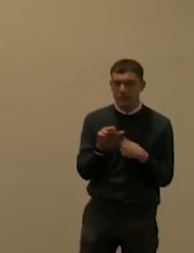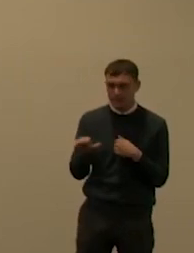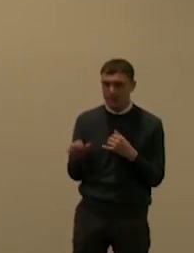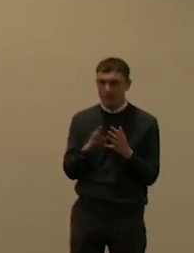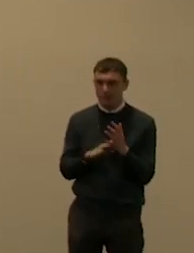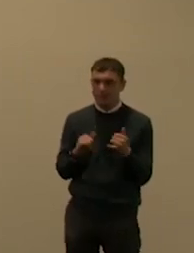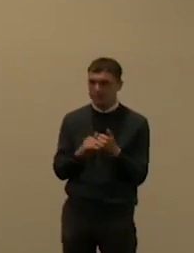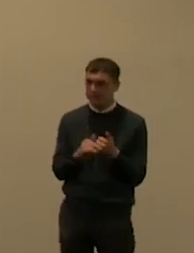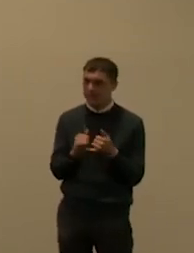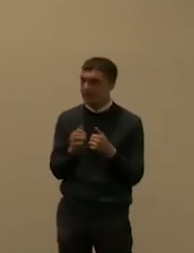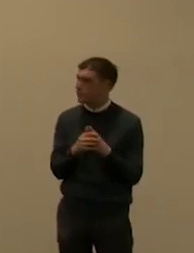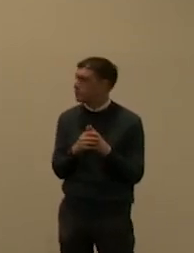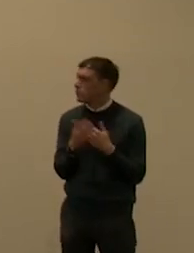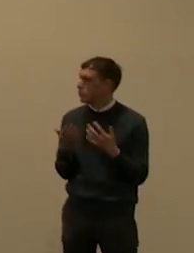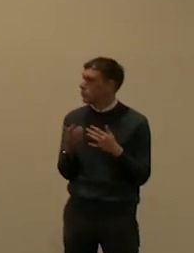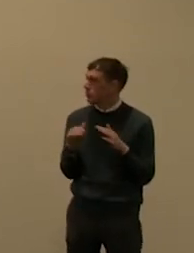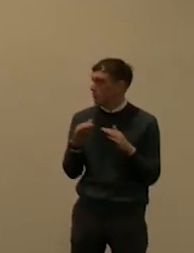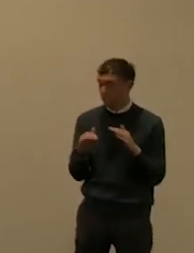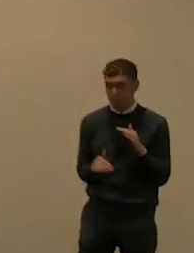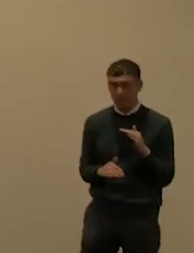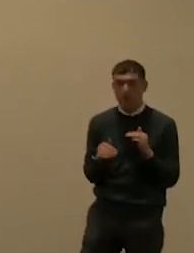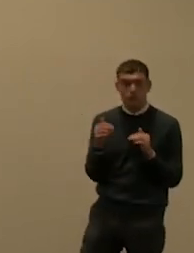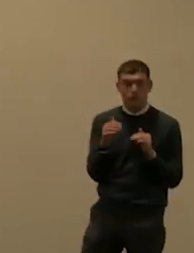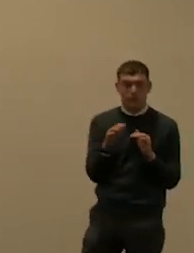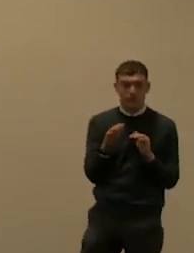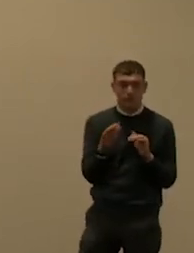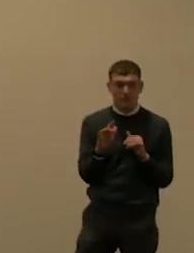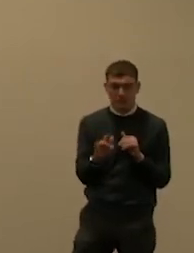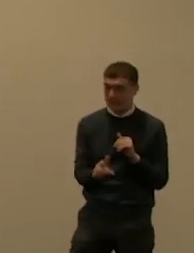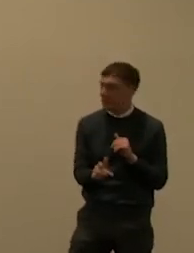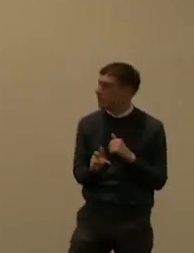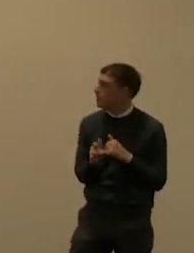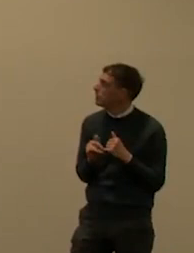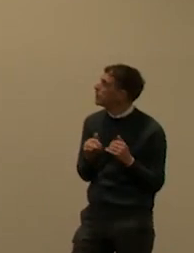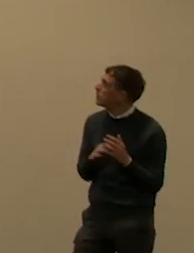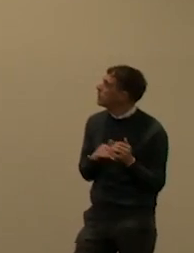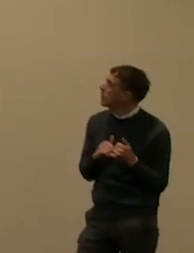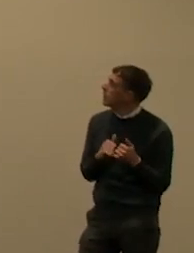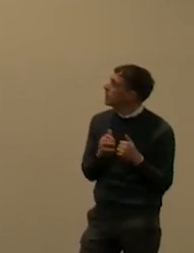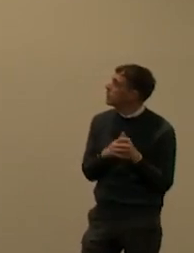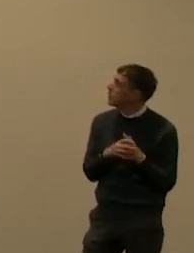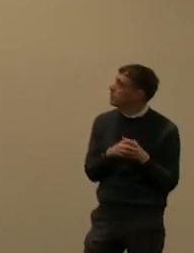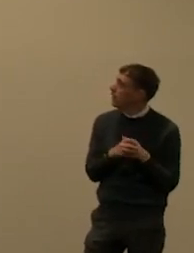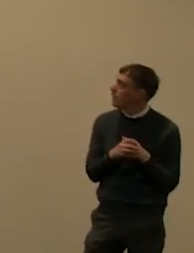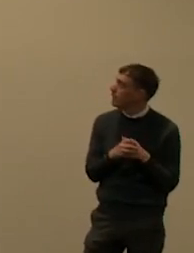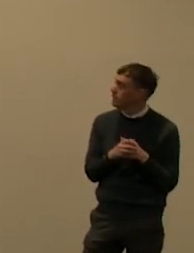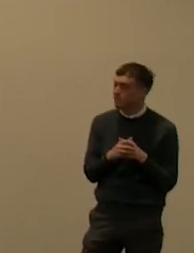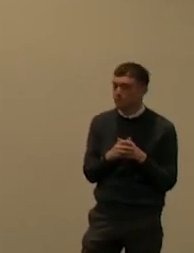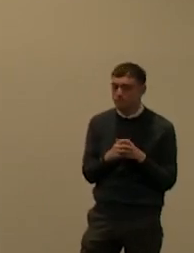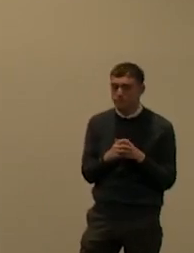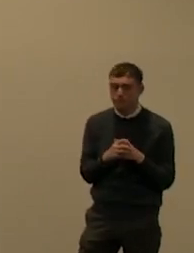it's going down to 10 milliseconds. Now we have the direct connection in place.